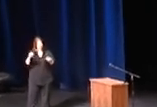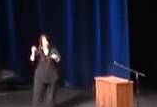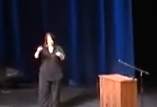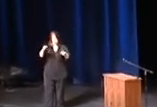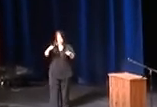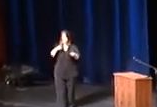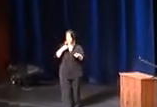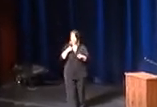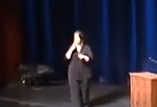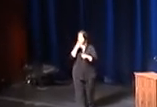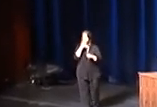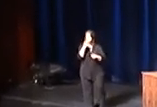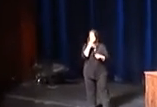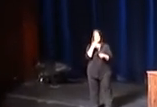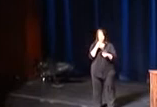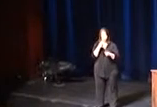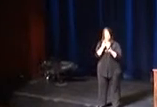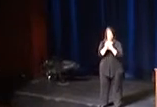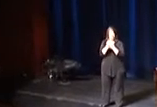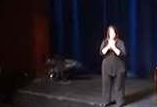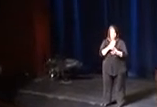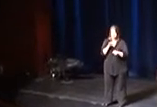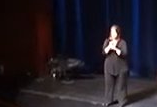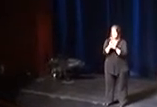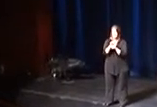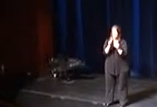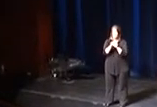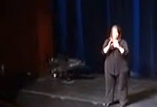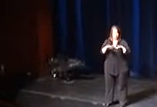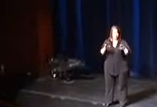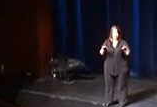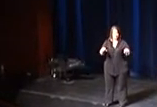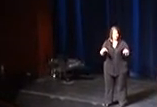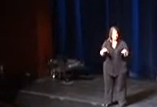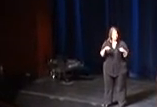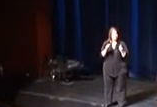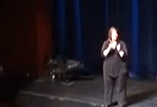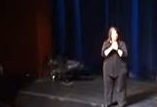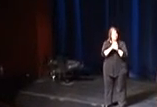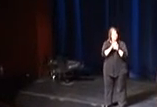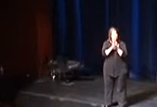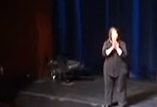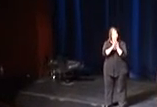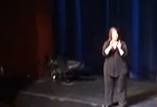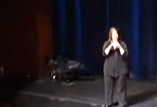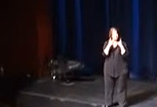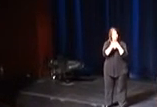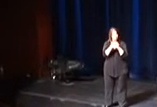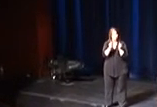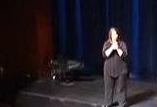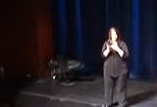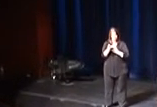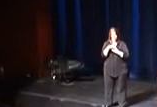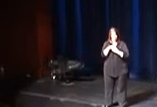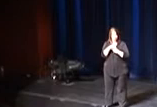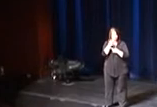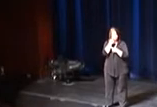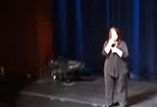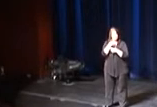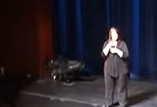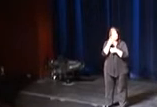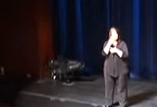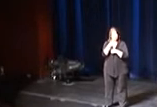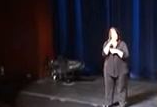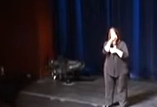I'm a speech pathologist and I'm working with kids in the school district with autism. And lately I've been seeing that a lot of the kids who have